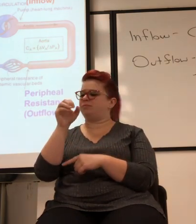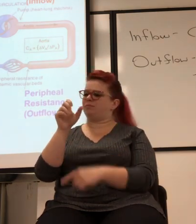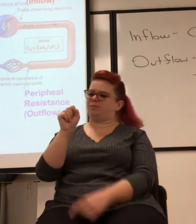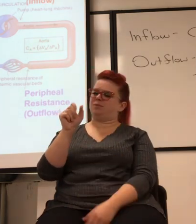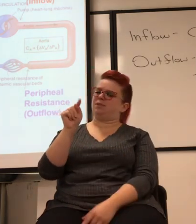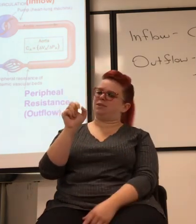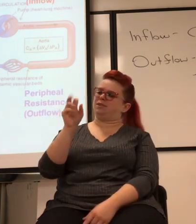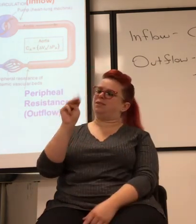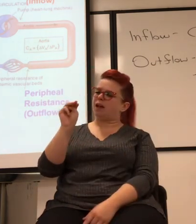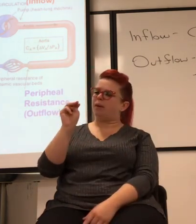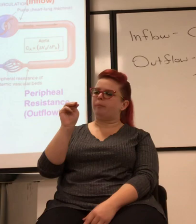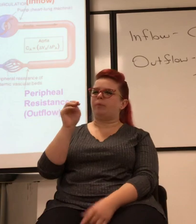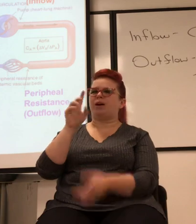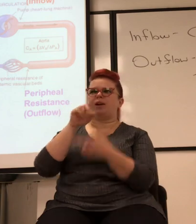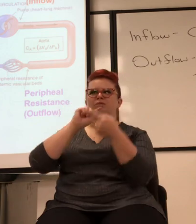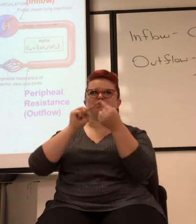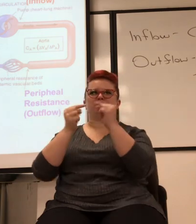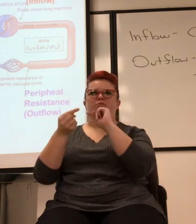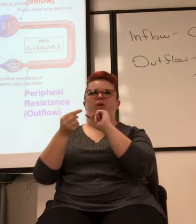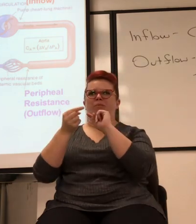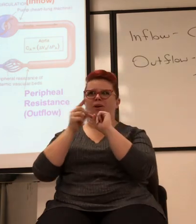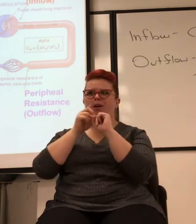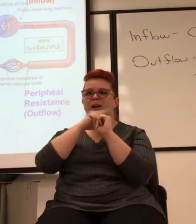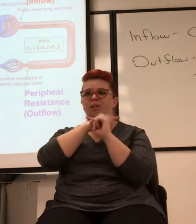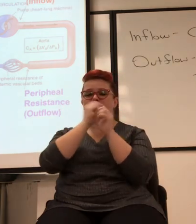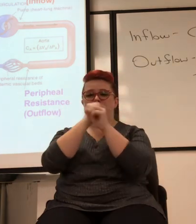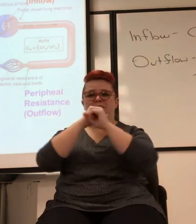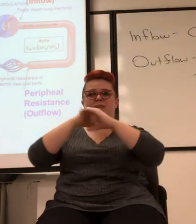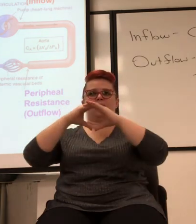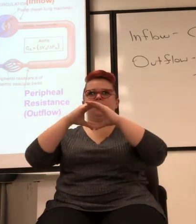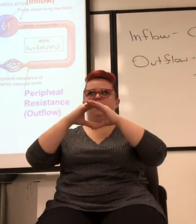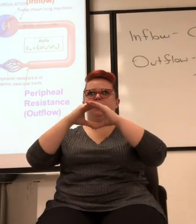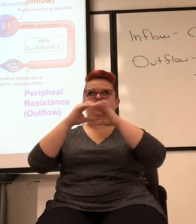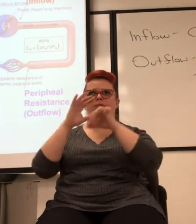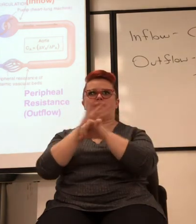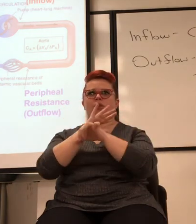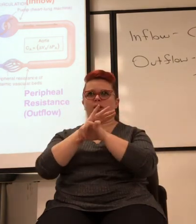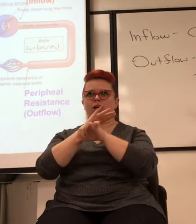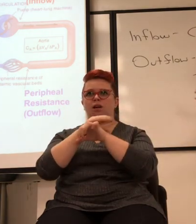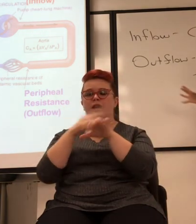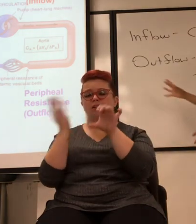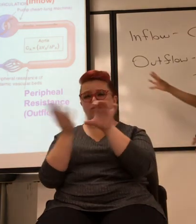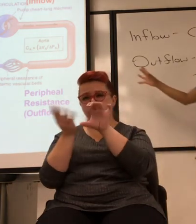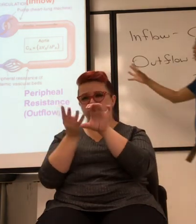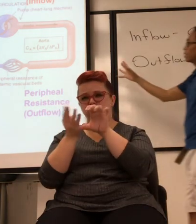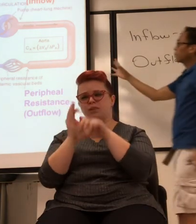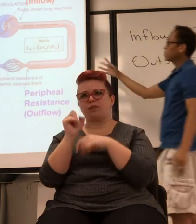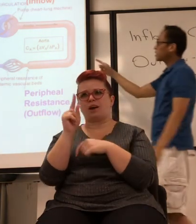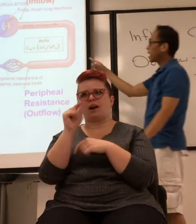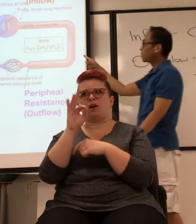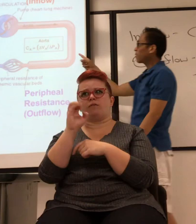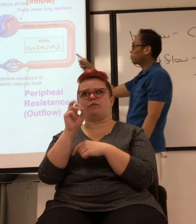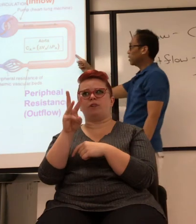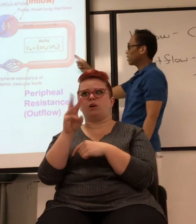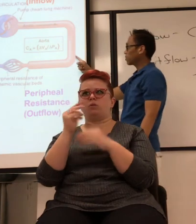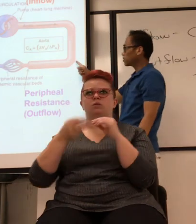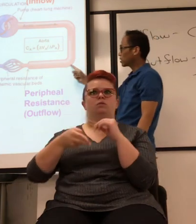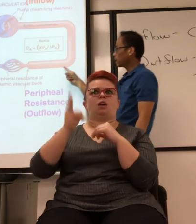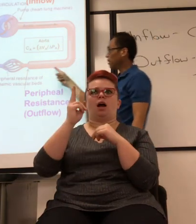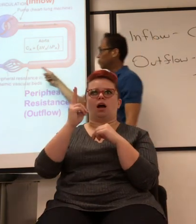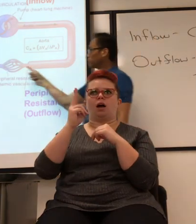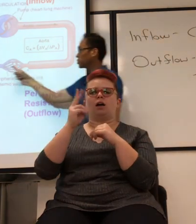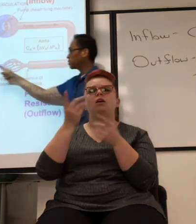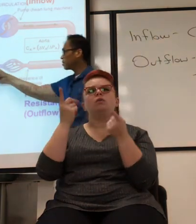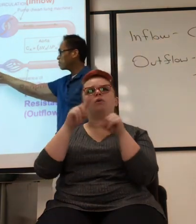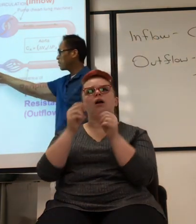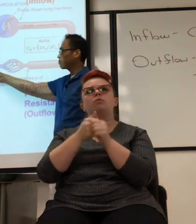the arterioles, and they just dilate. If they dilate and the outflow just gets too high, what's going to happen to all the blood here? It's just